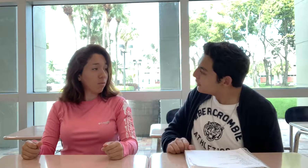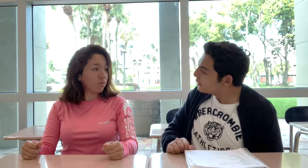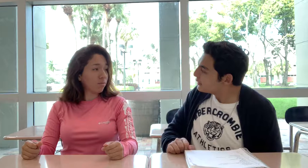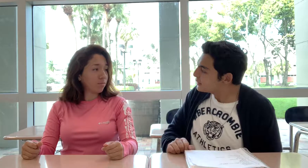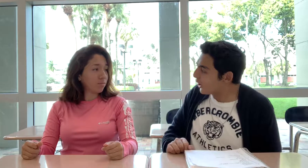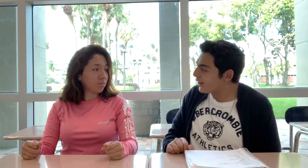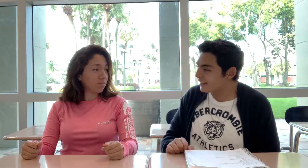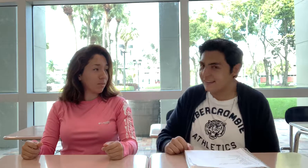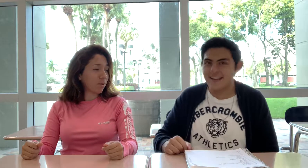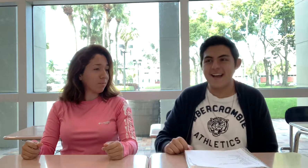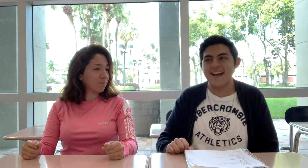Dog.